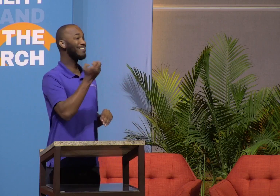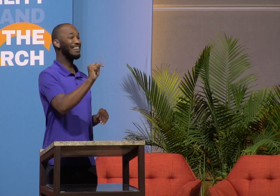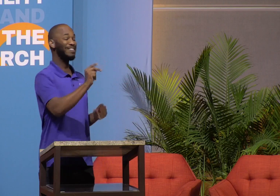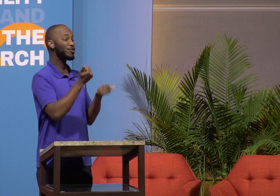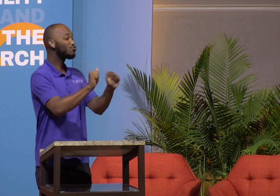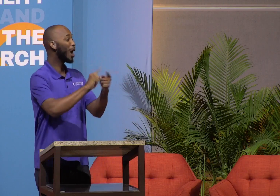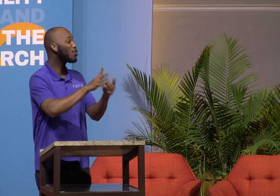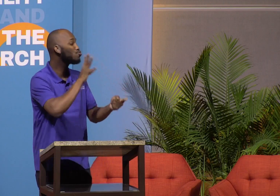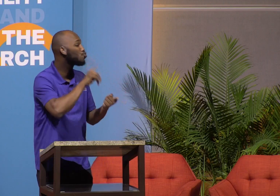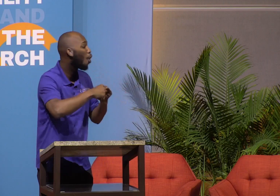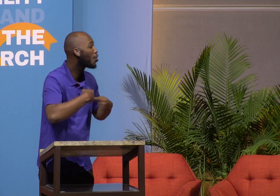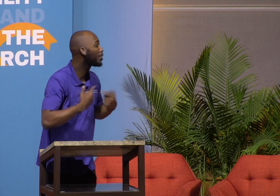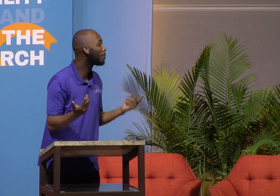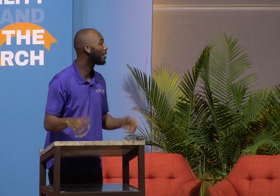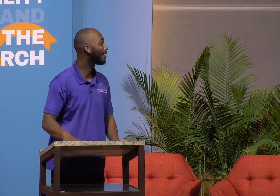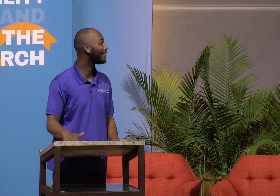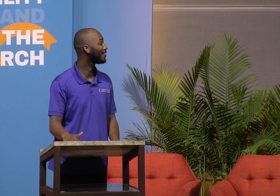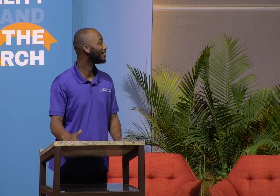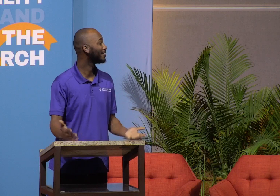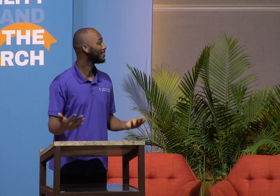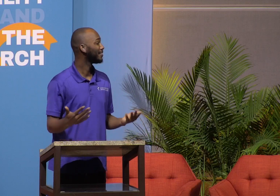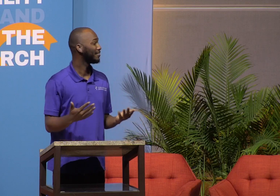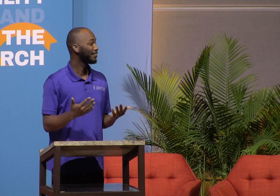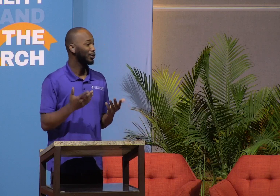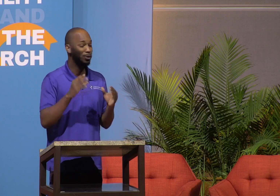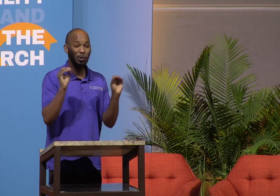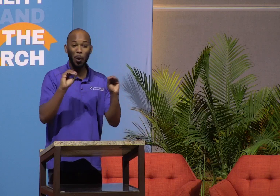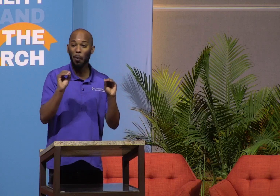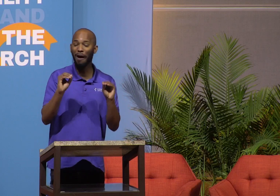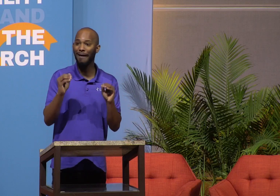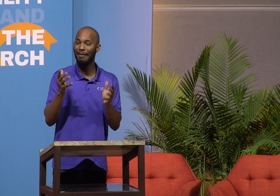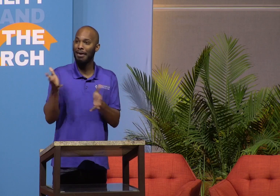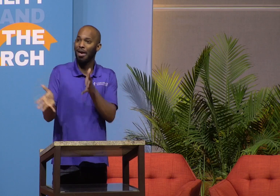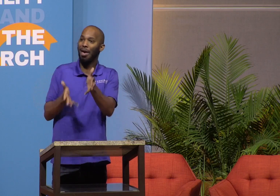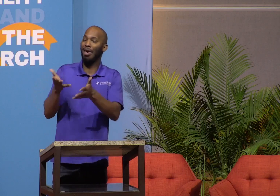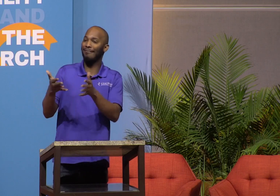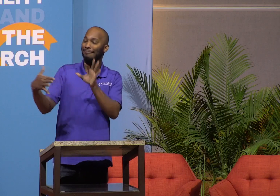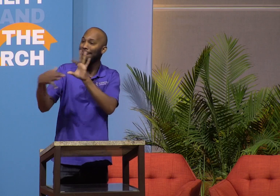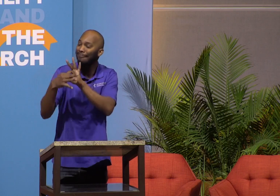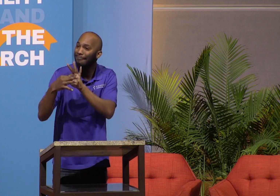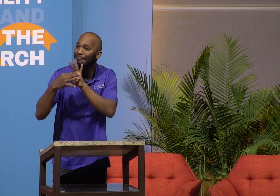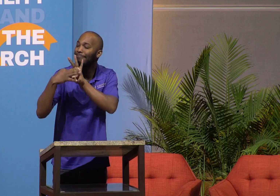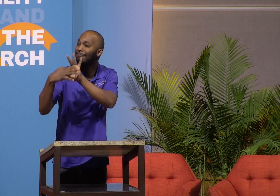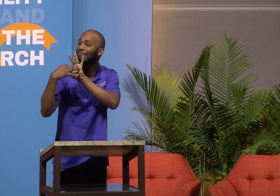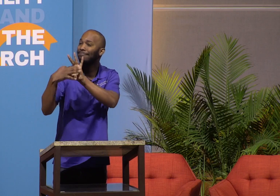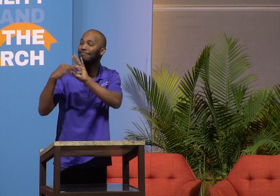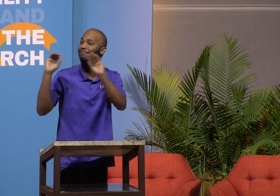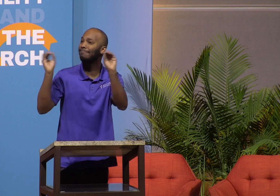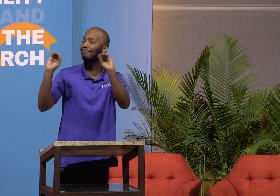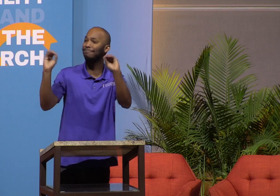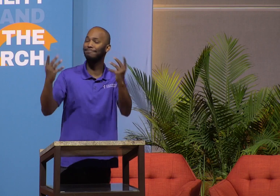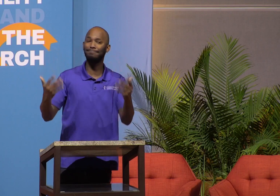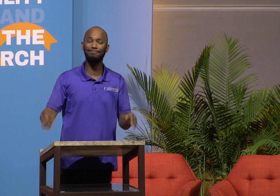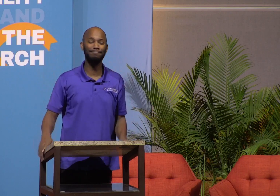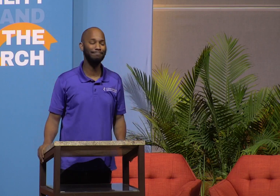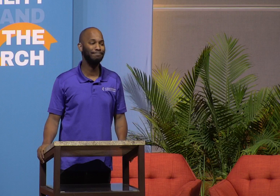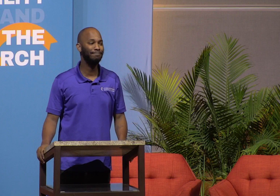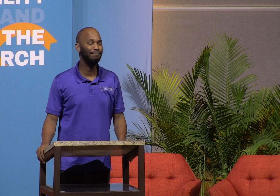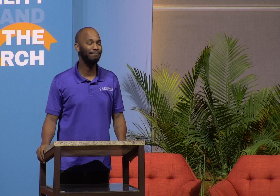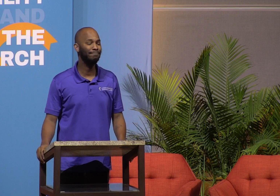interpreter. No one even tried to even talk to them. No one tried to form any kind of communication